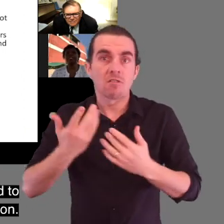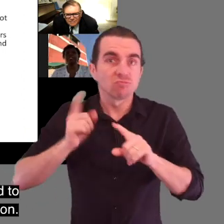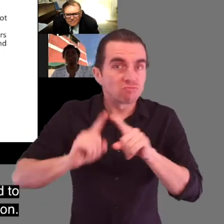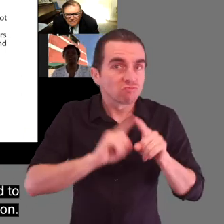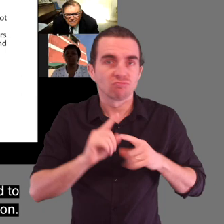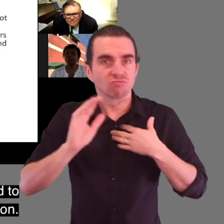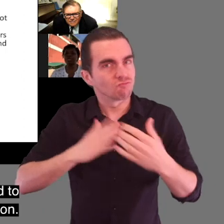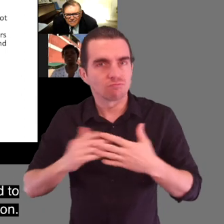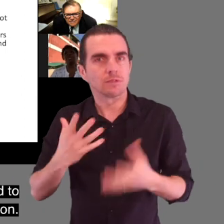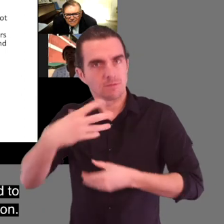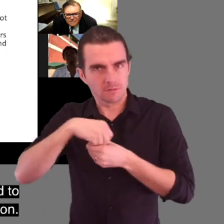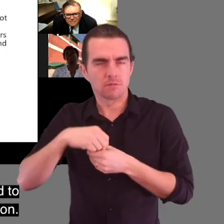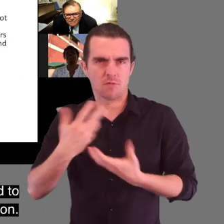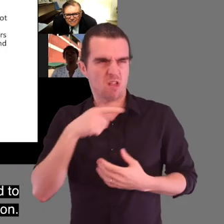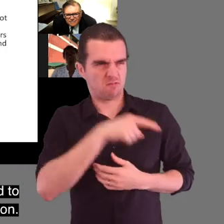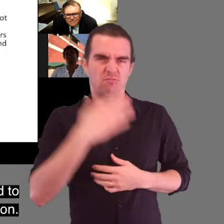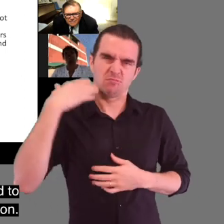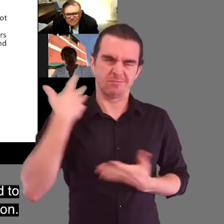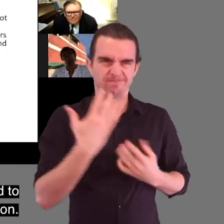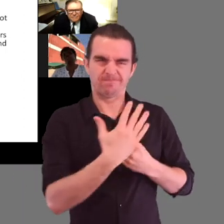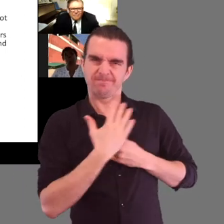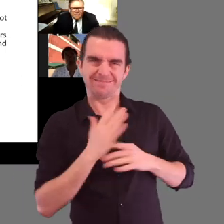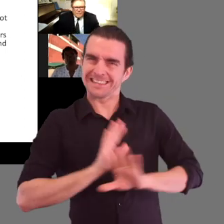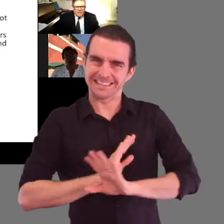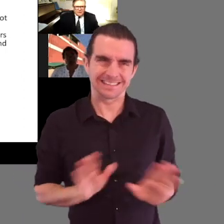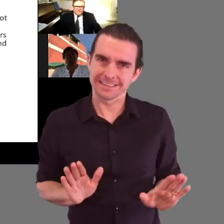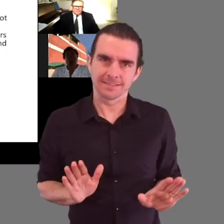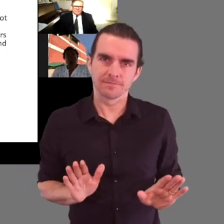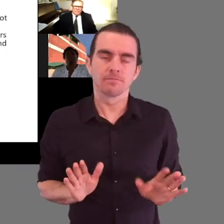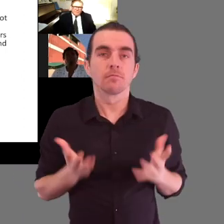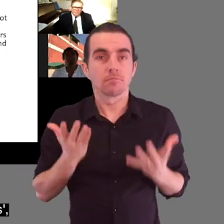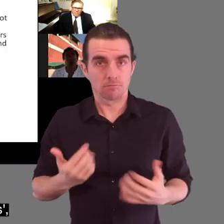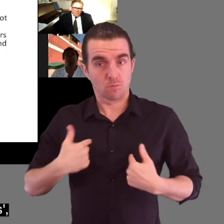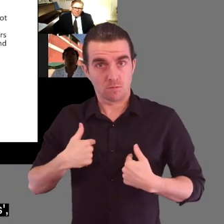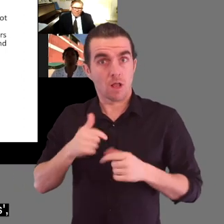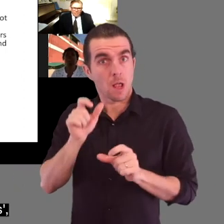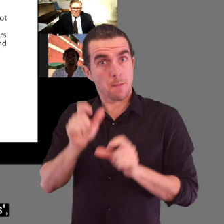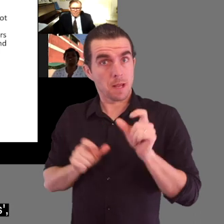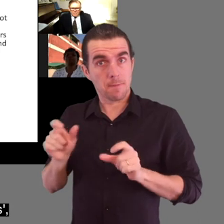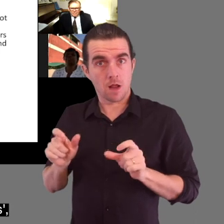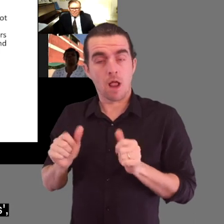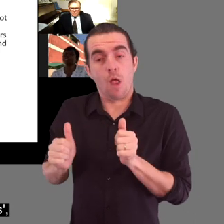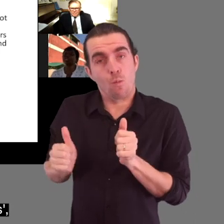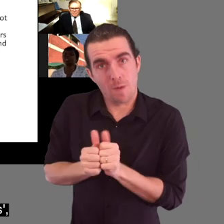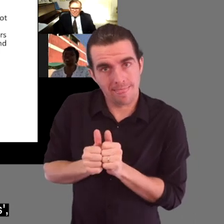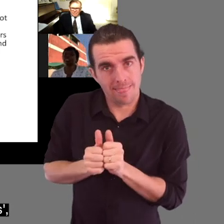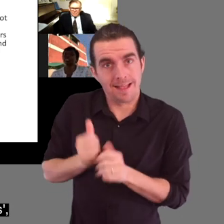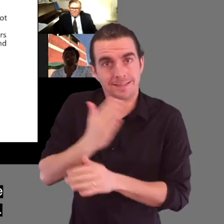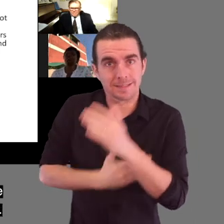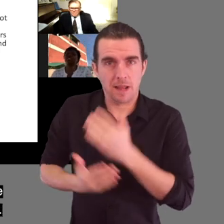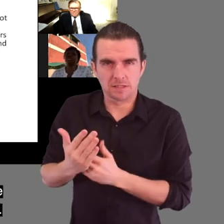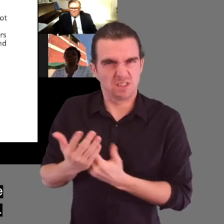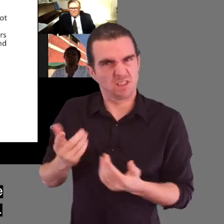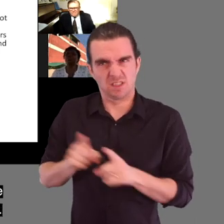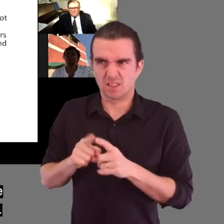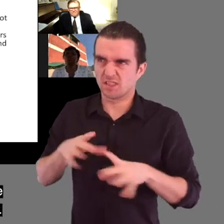and lead to prejudice and discrimination. So to call ourselves persons with disabilities is